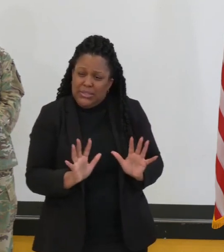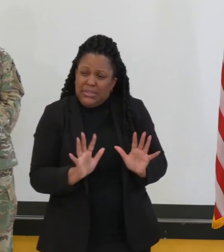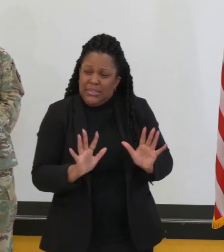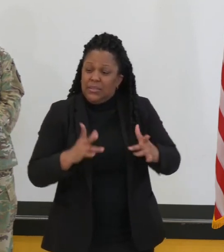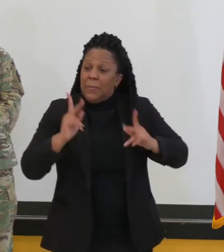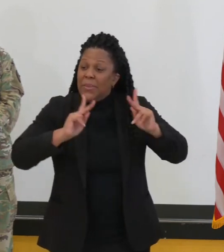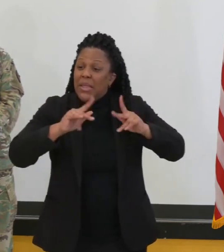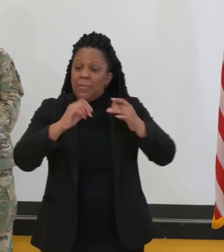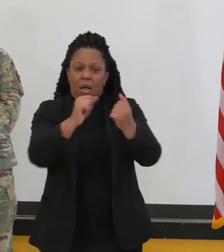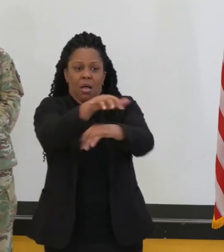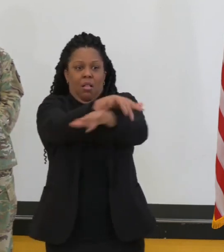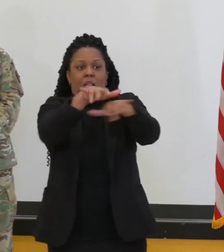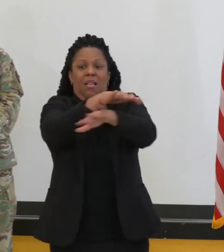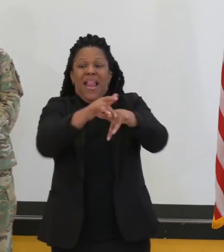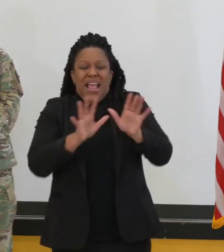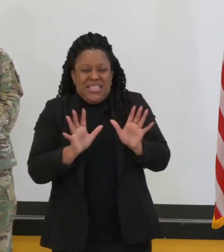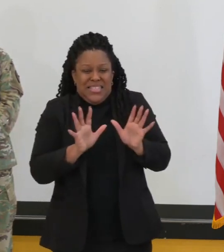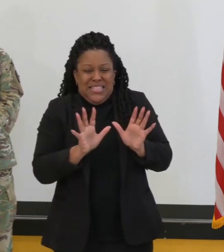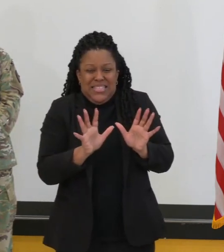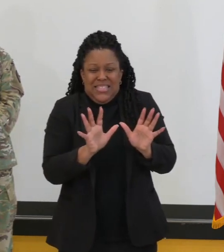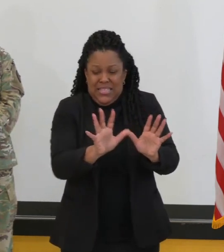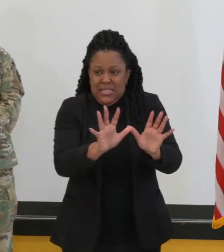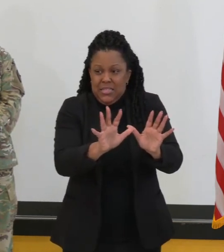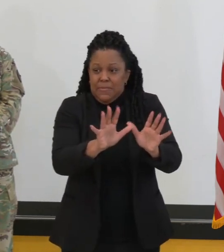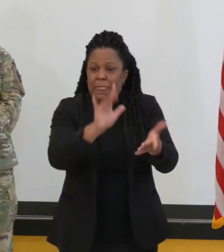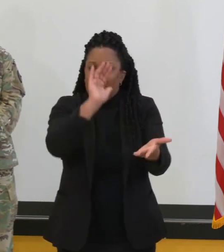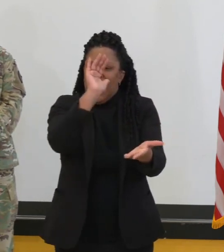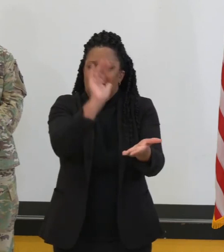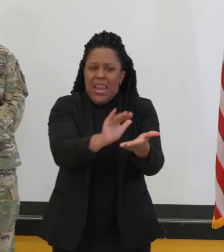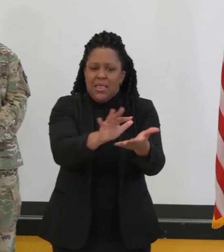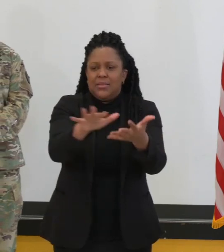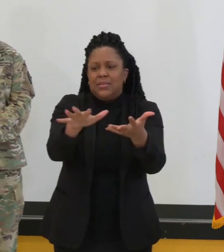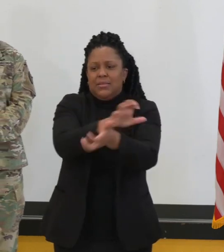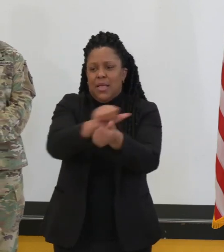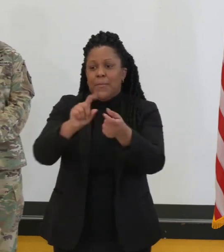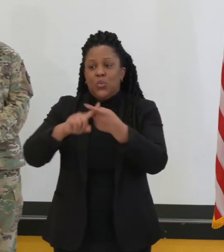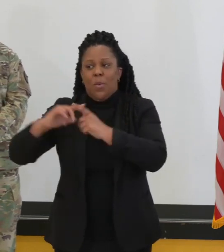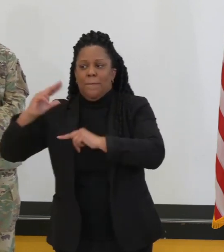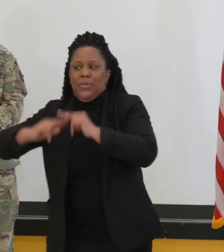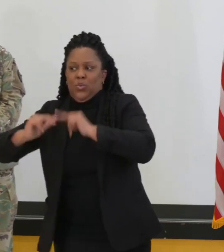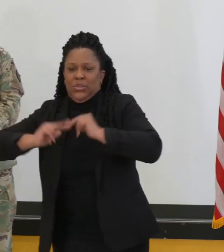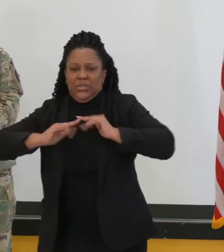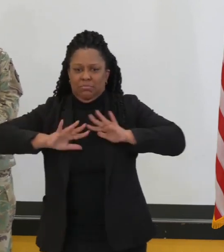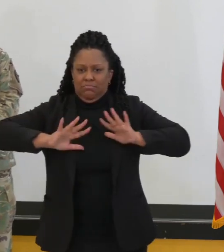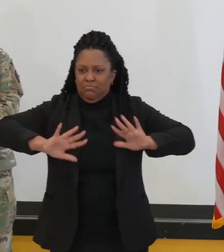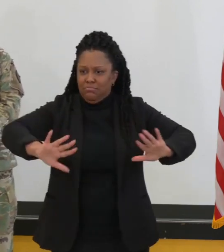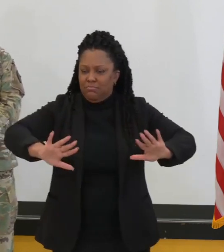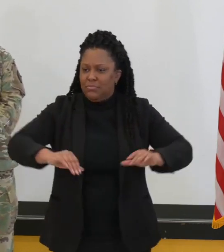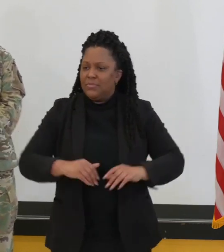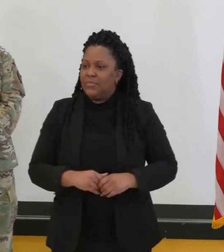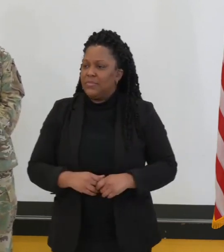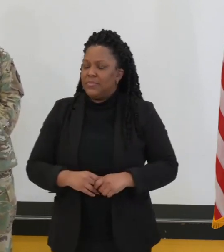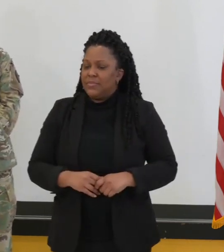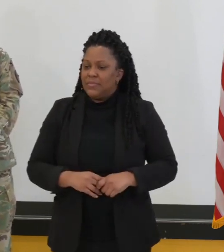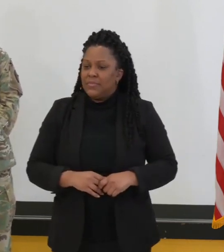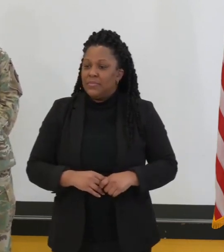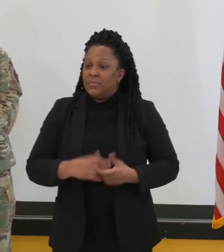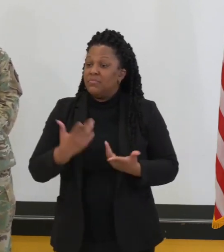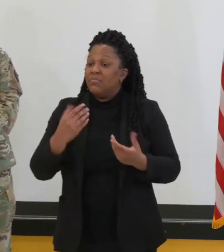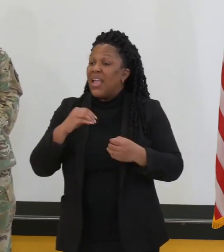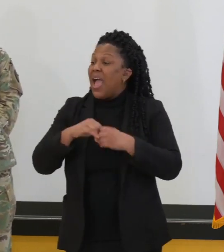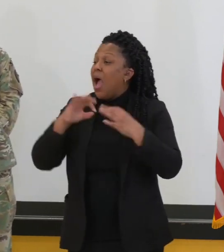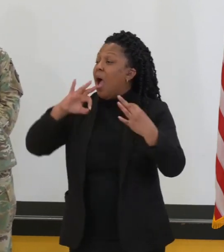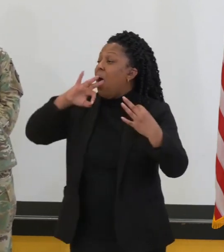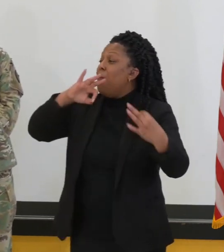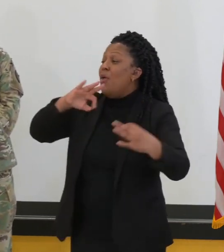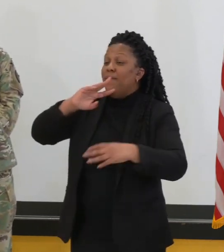less rocks and less projectiles and there would be less damage to the building. In an ideal world, we would have loved to have